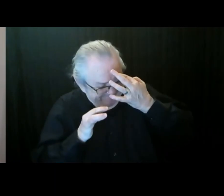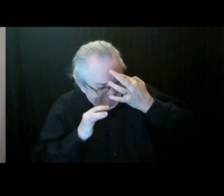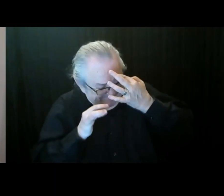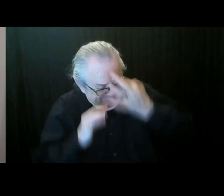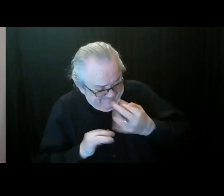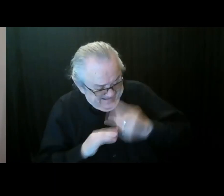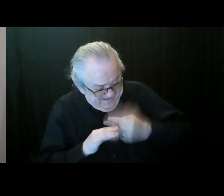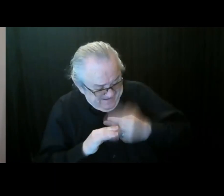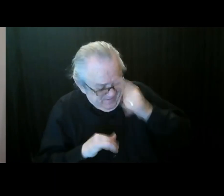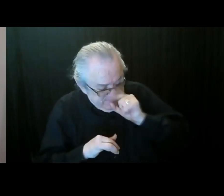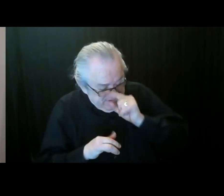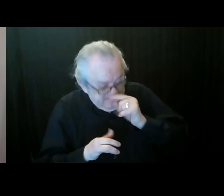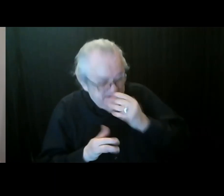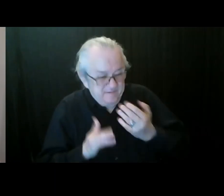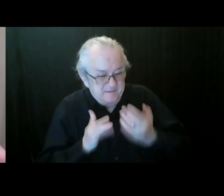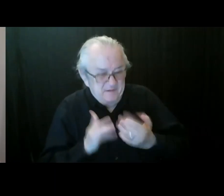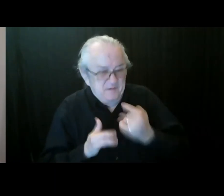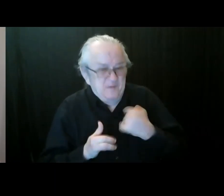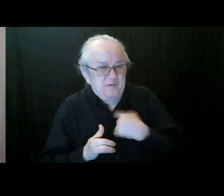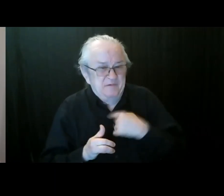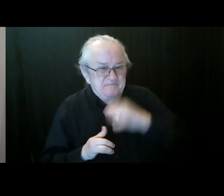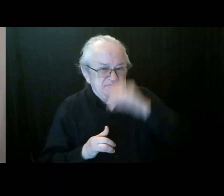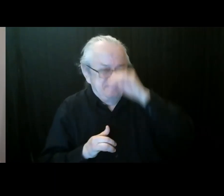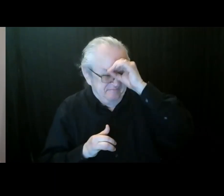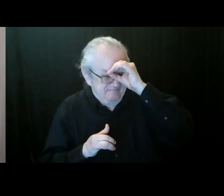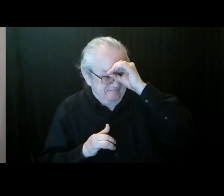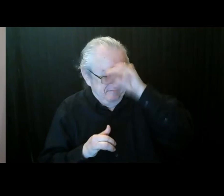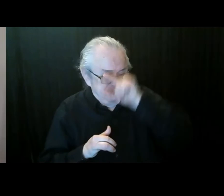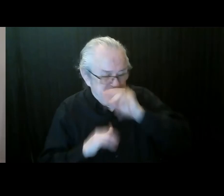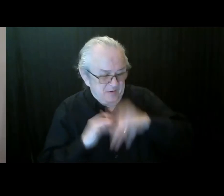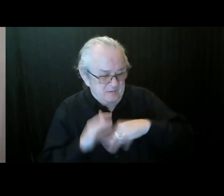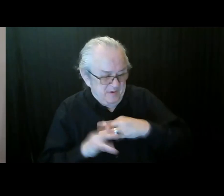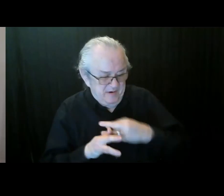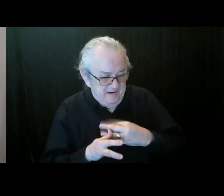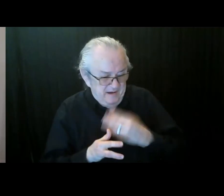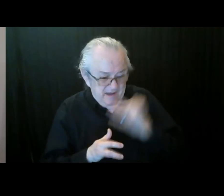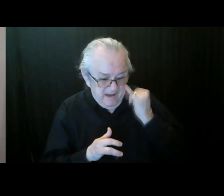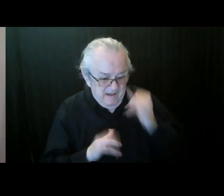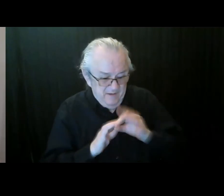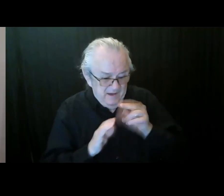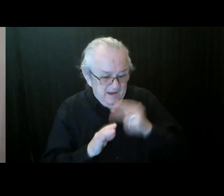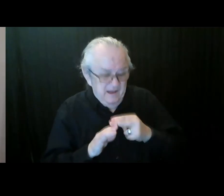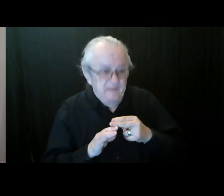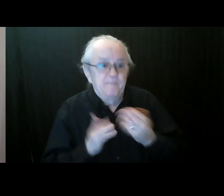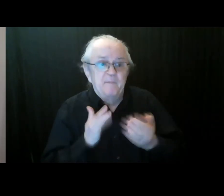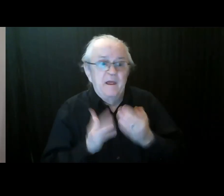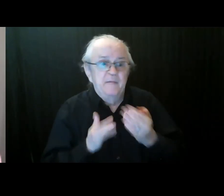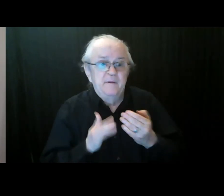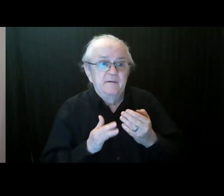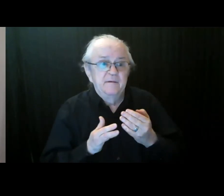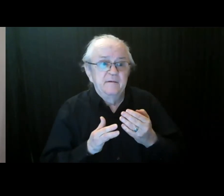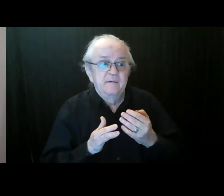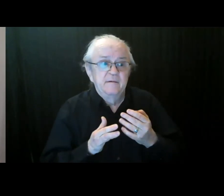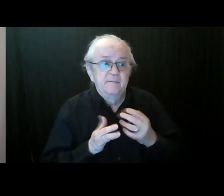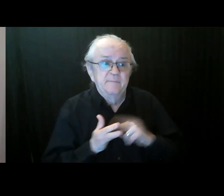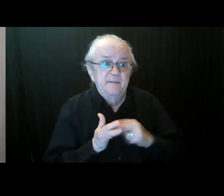maybe, we don't know anything about bird world. If we name a bird, that may be tantamount to adoption. And then we